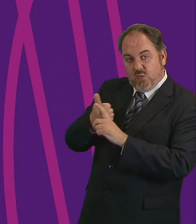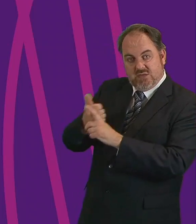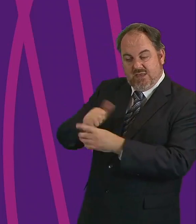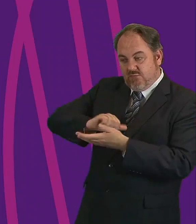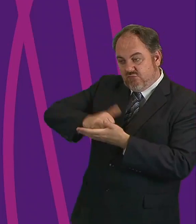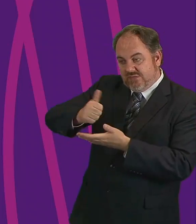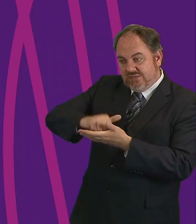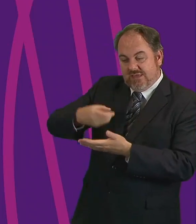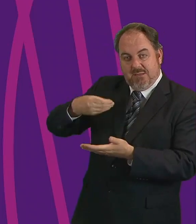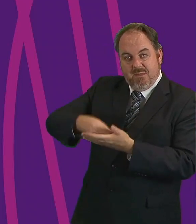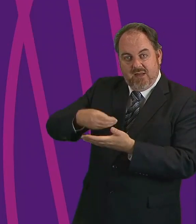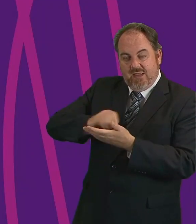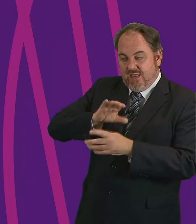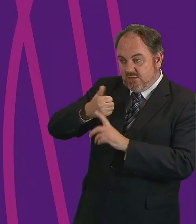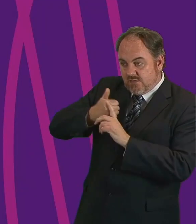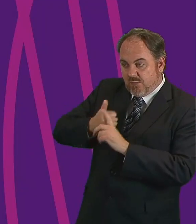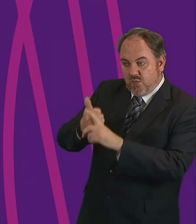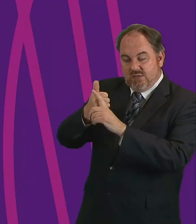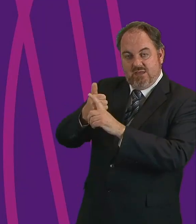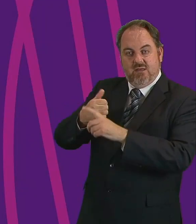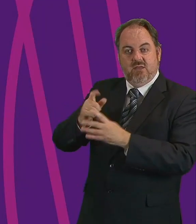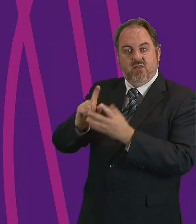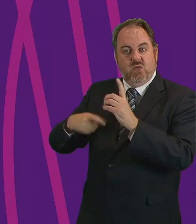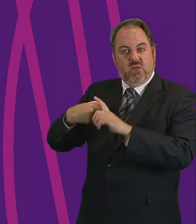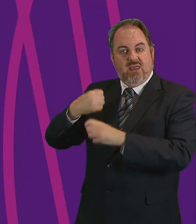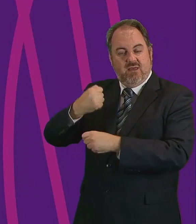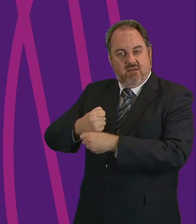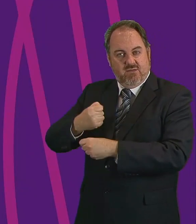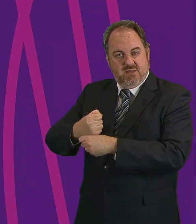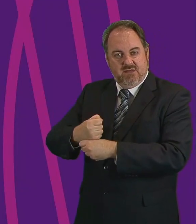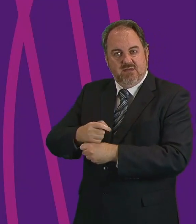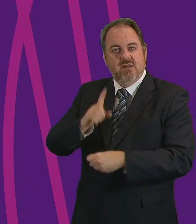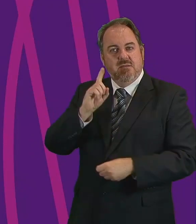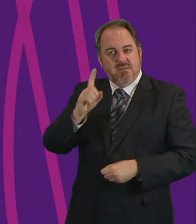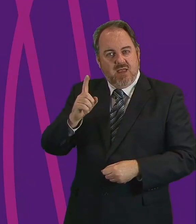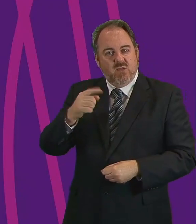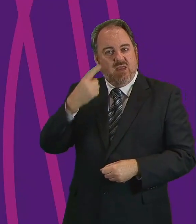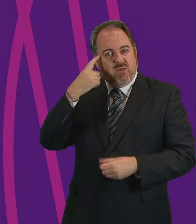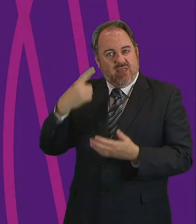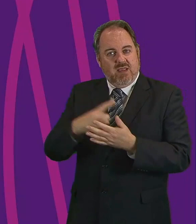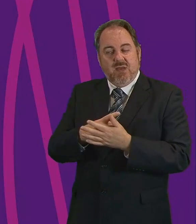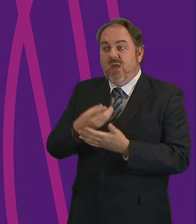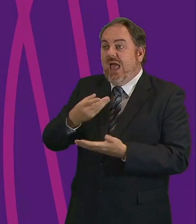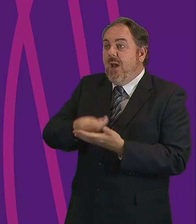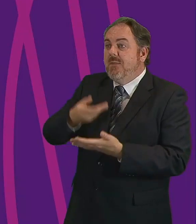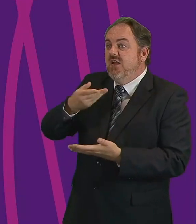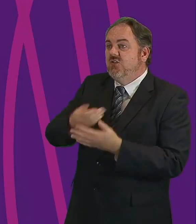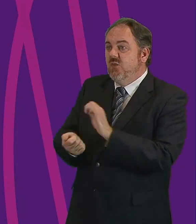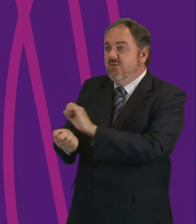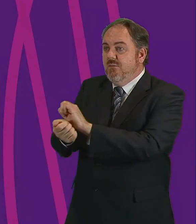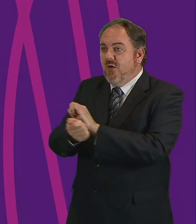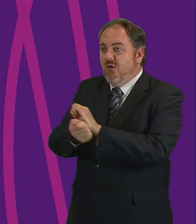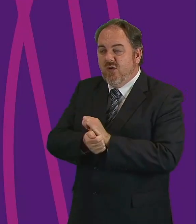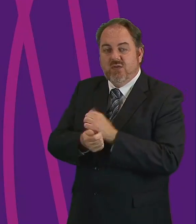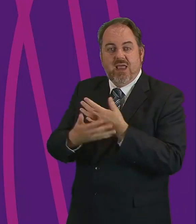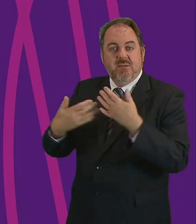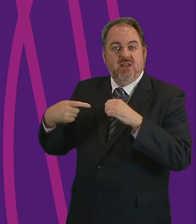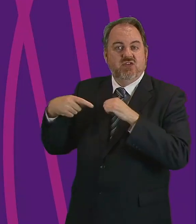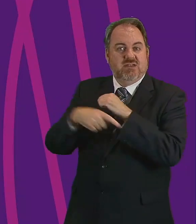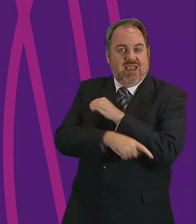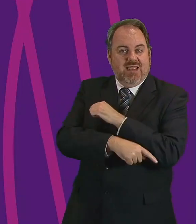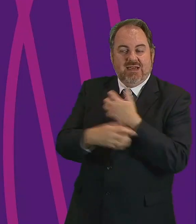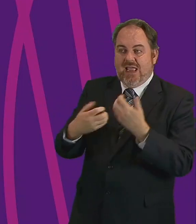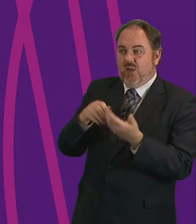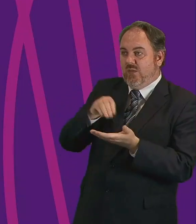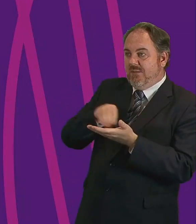money. I think we need to be realistic about the level of debt that's been accrued, but I think we also have to be realistic about how it's paid back. We cannot